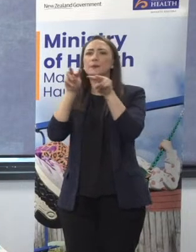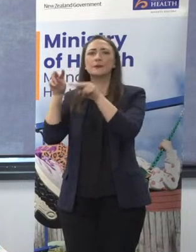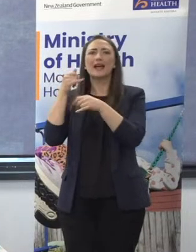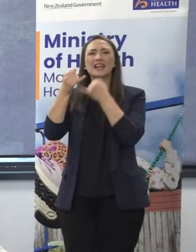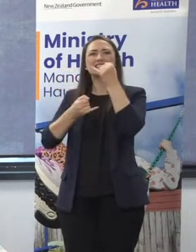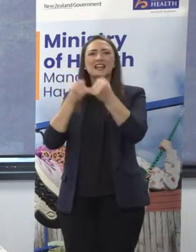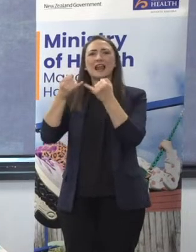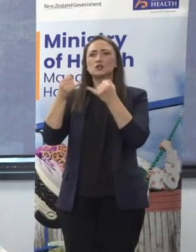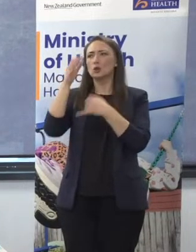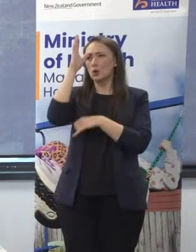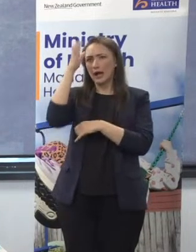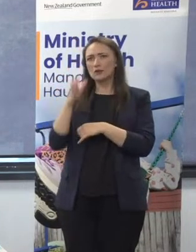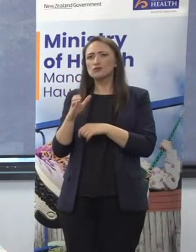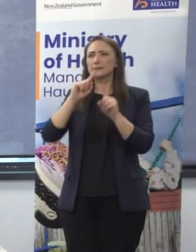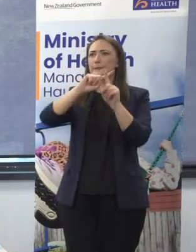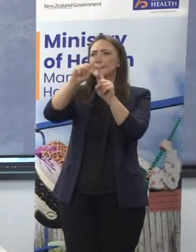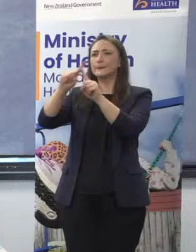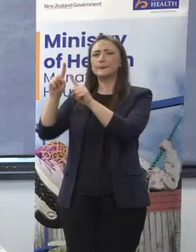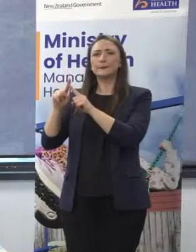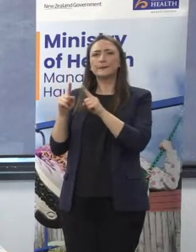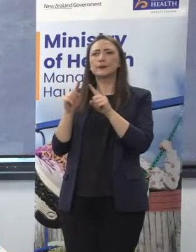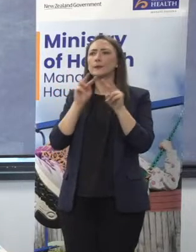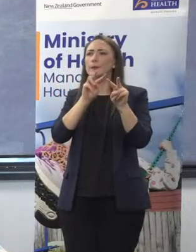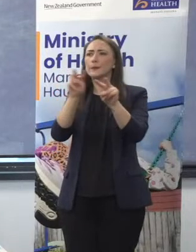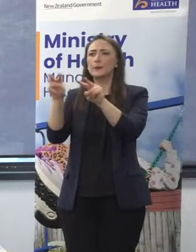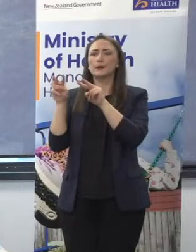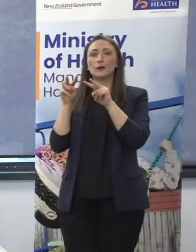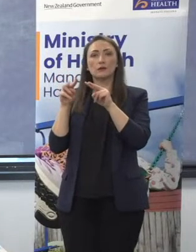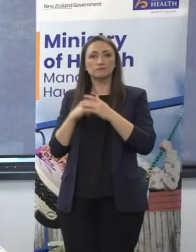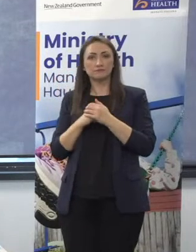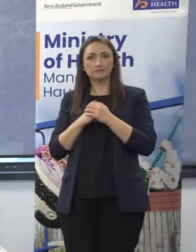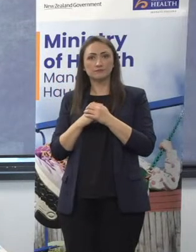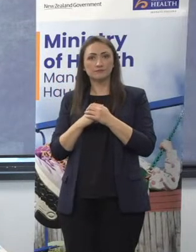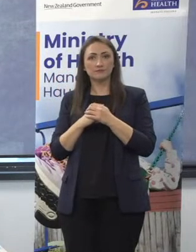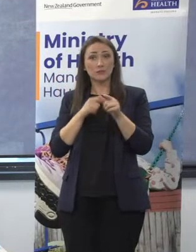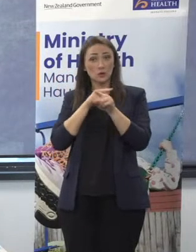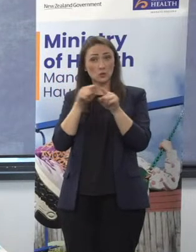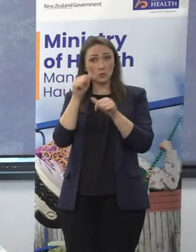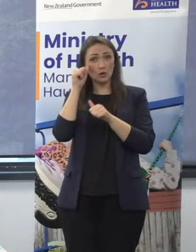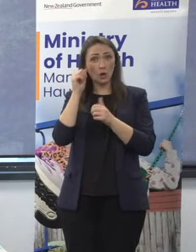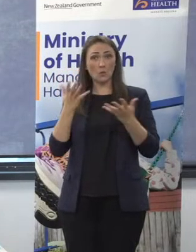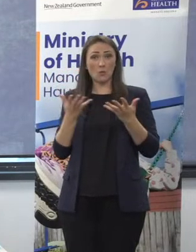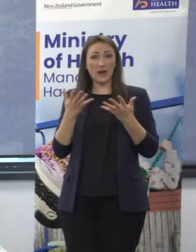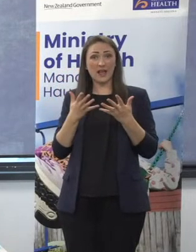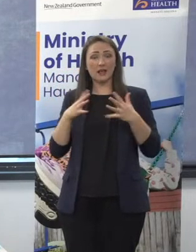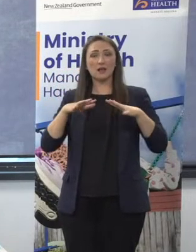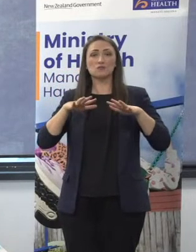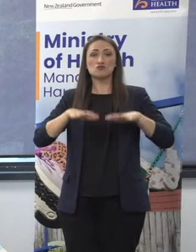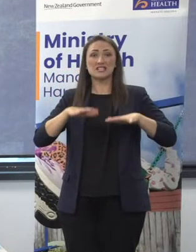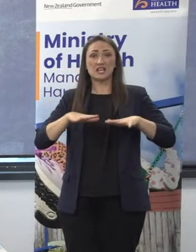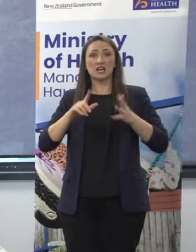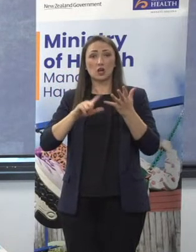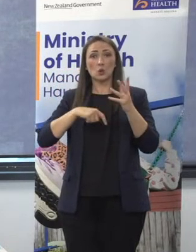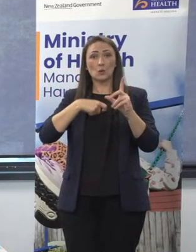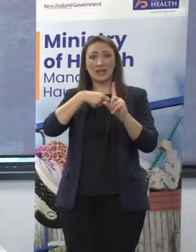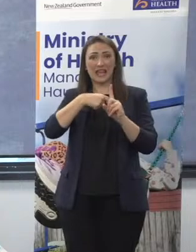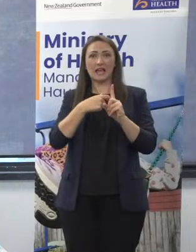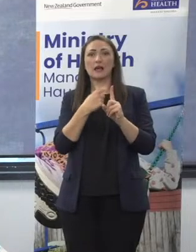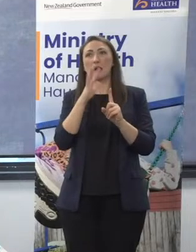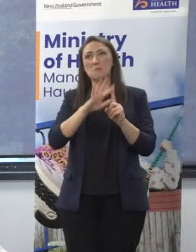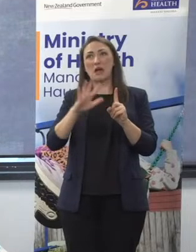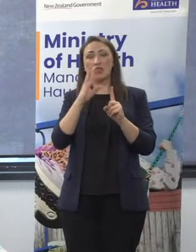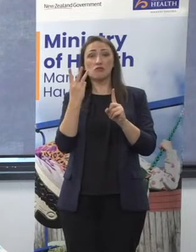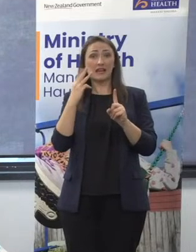developments really closely. As you probably know, one of the larger outbreaks has occurred in Britain, and there are about 300 cases so